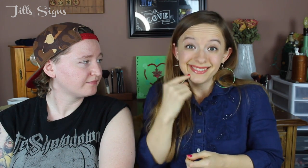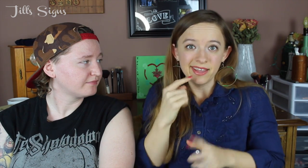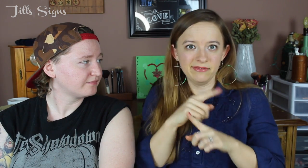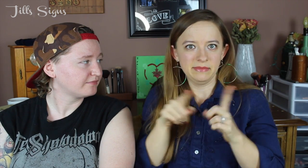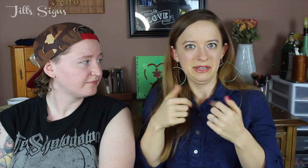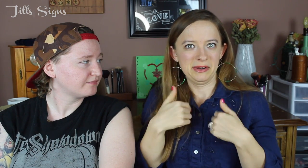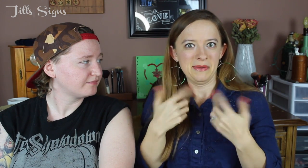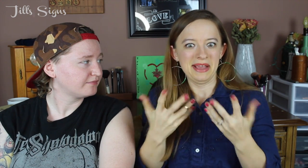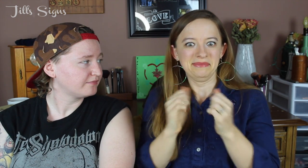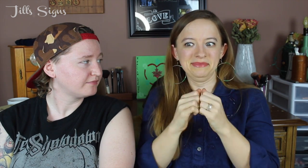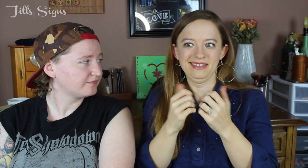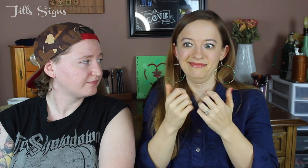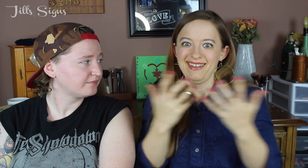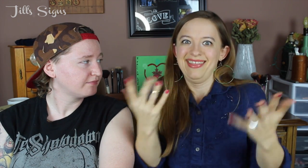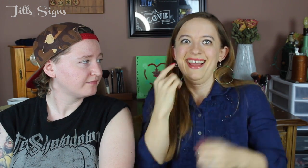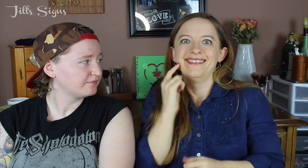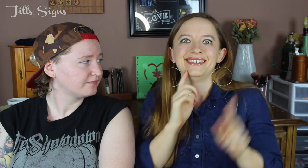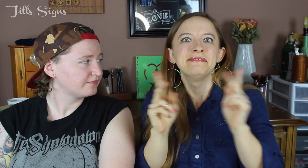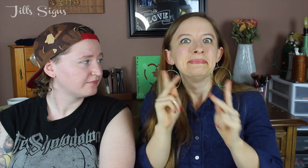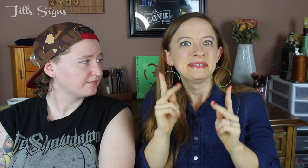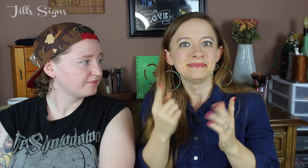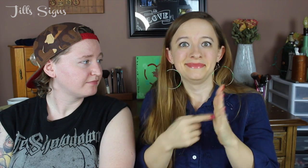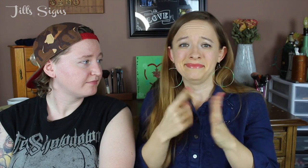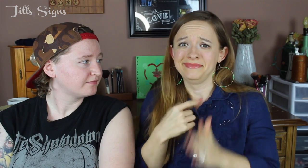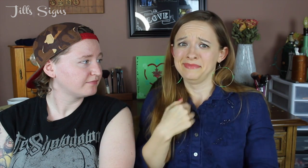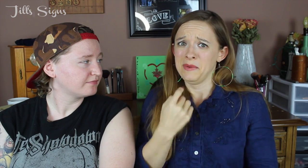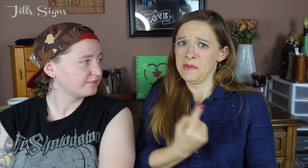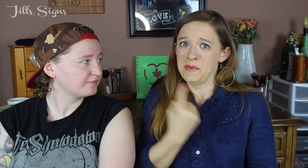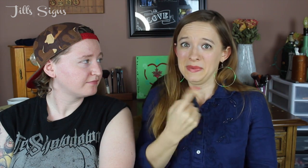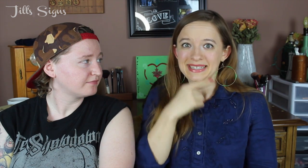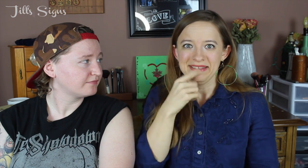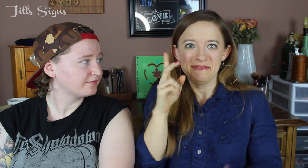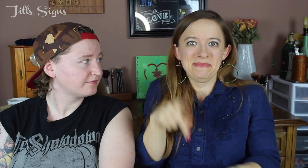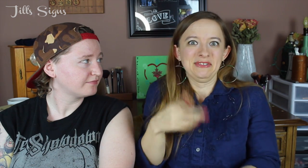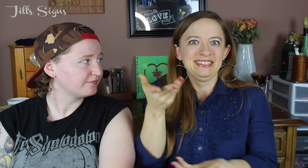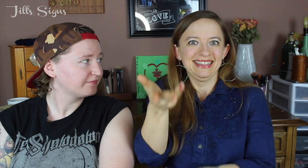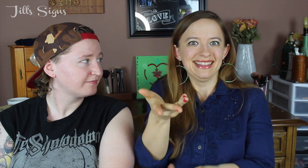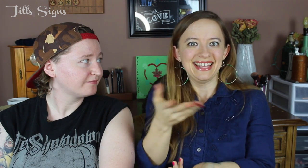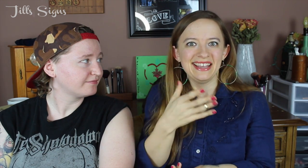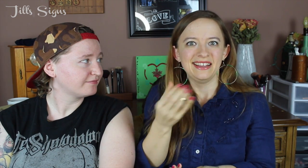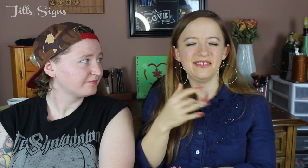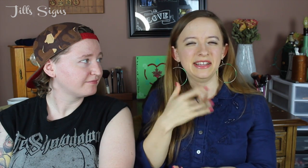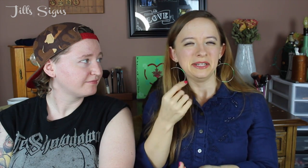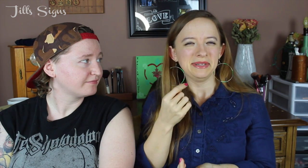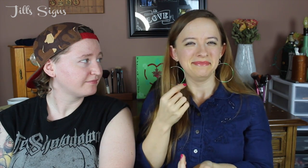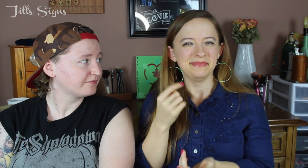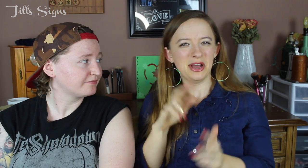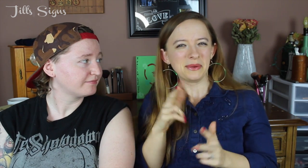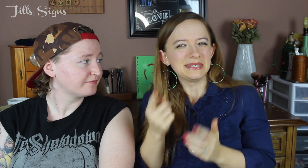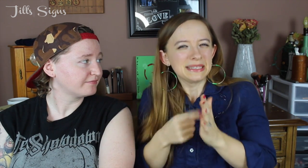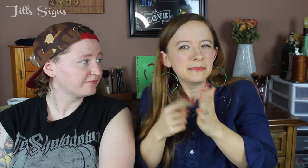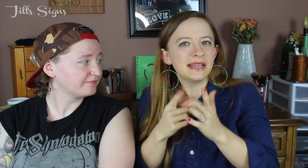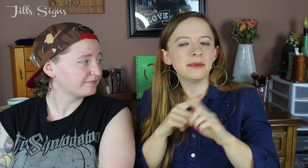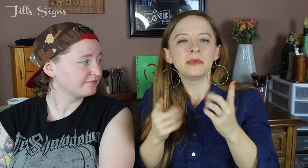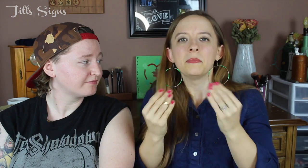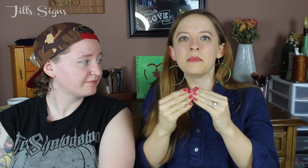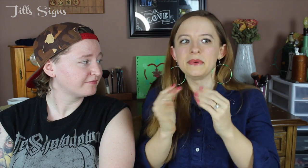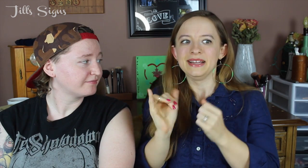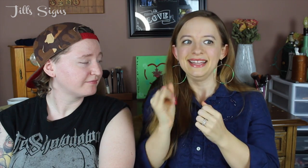that. I'm not deaf, but, I hang out with a lot of deaf people, and sometimes I'm the only hearing person there, and it was a little bit sometimes awkward,